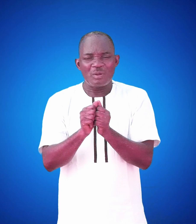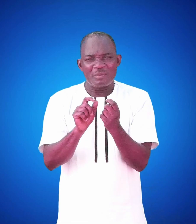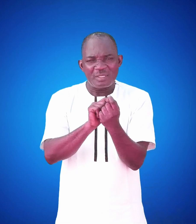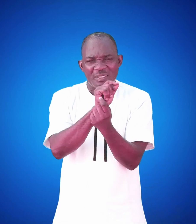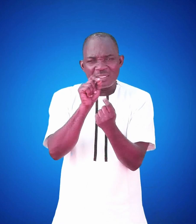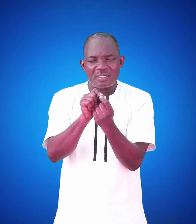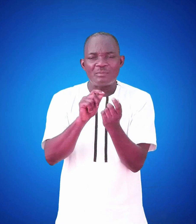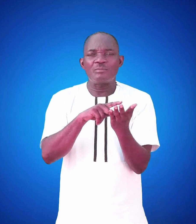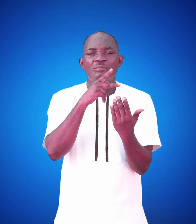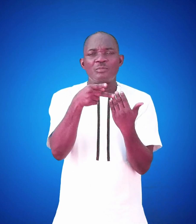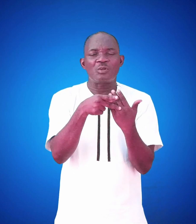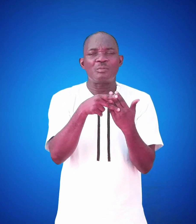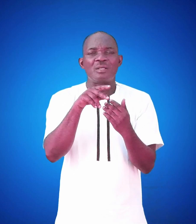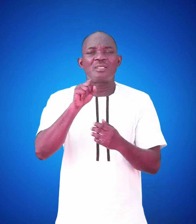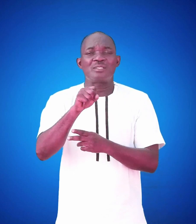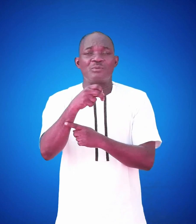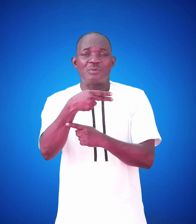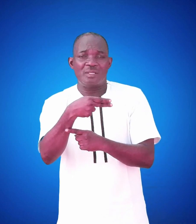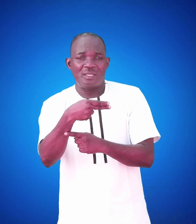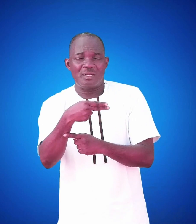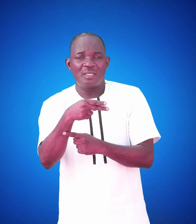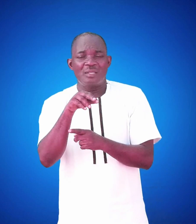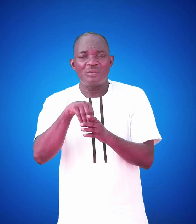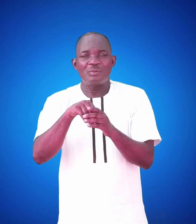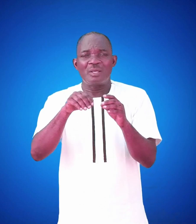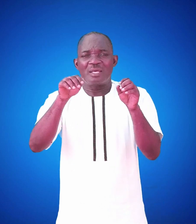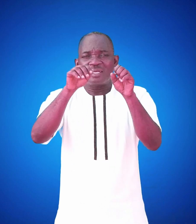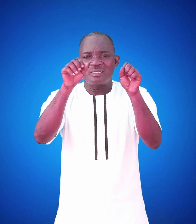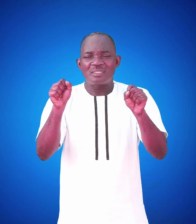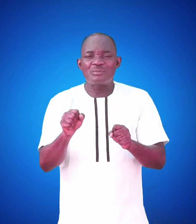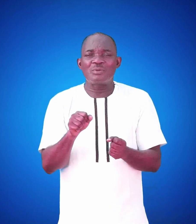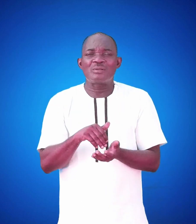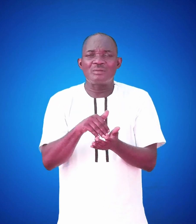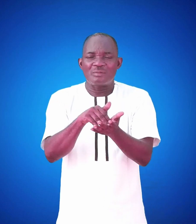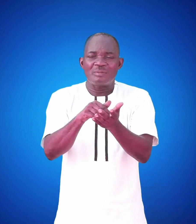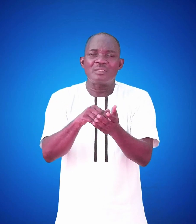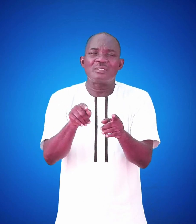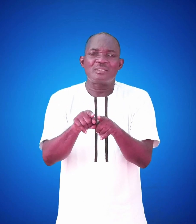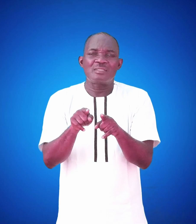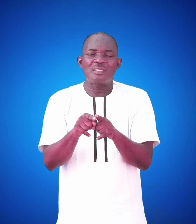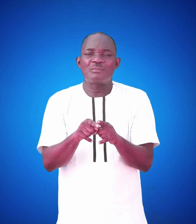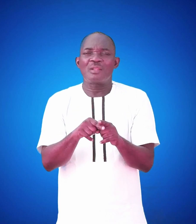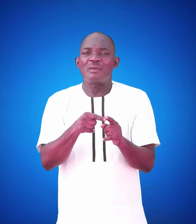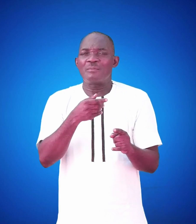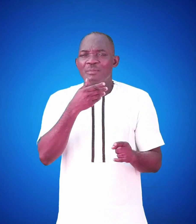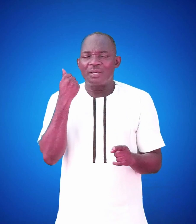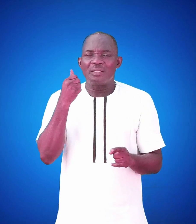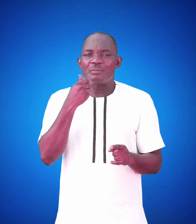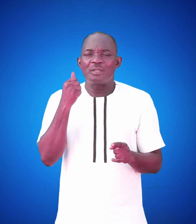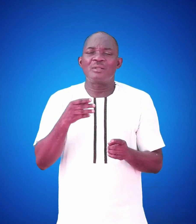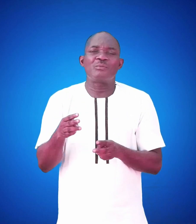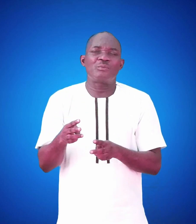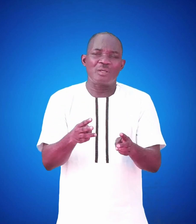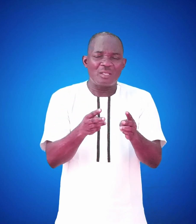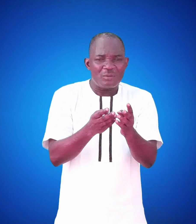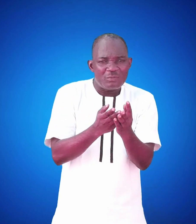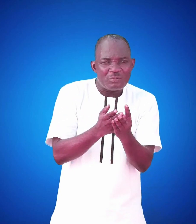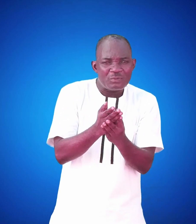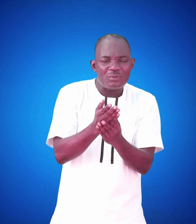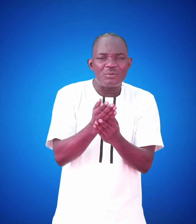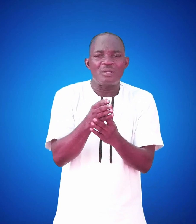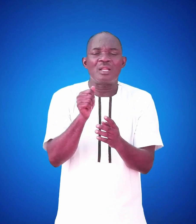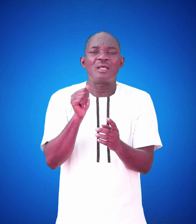key program stakeholders in a systematic and effective manner through